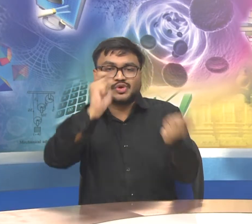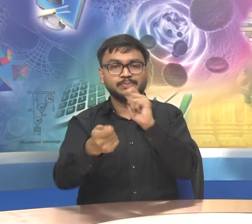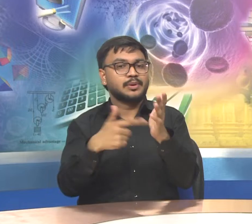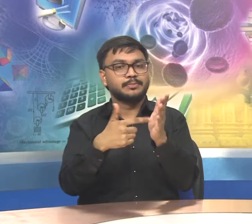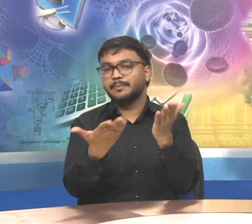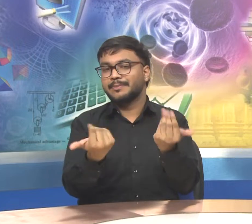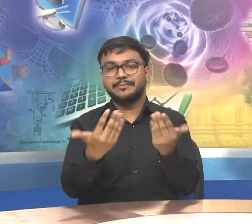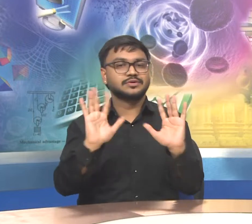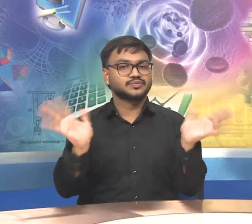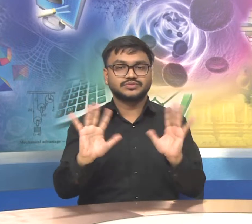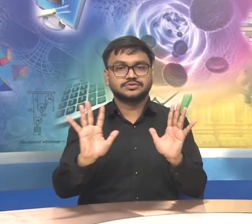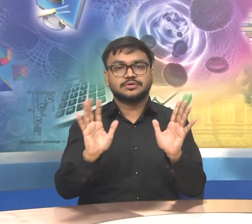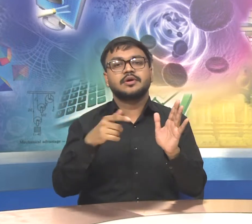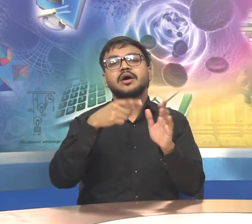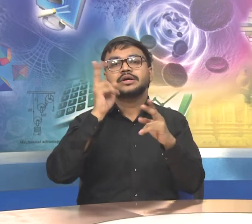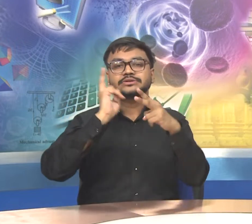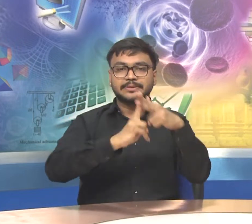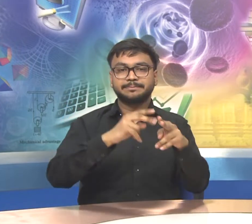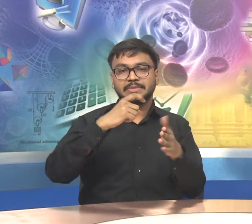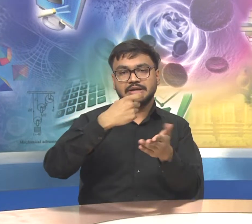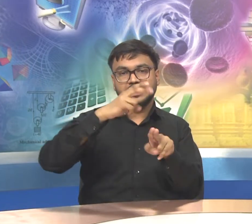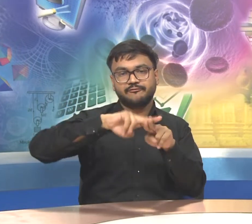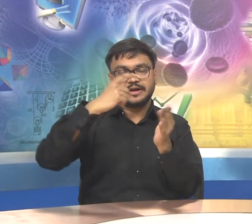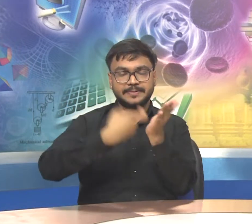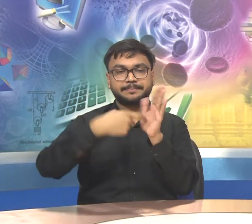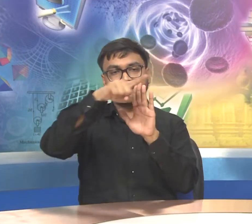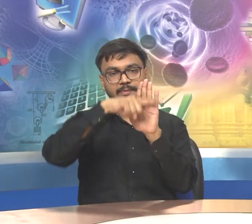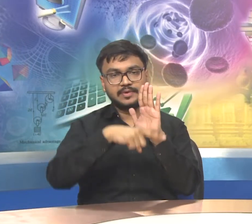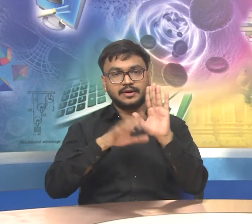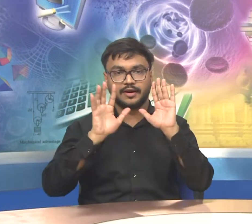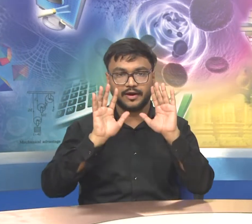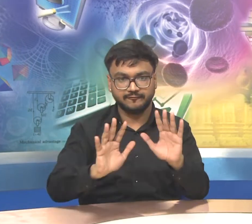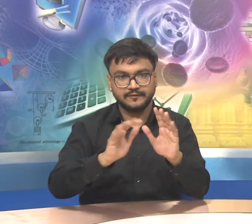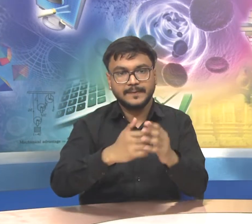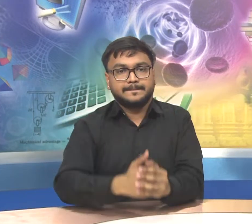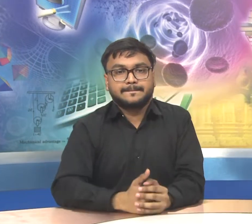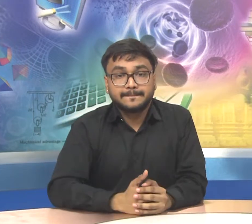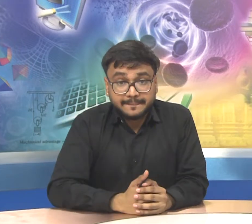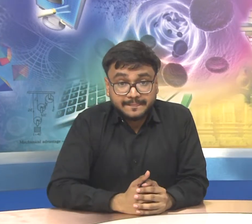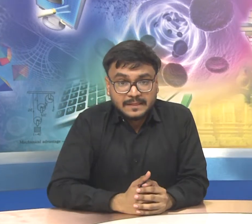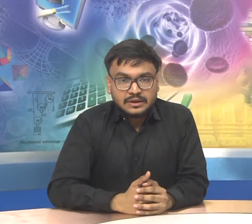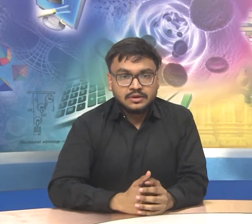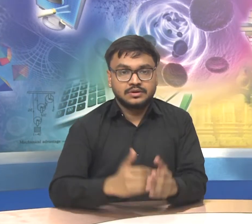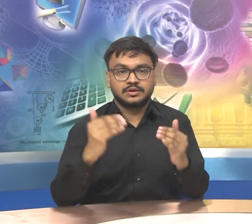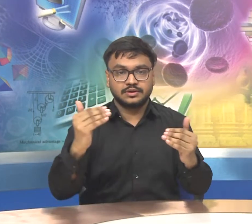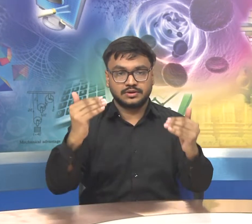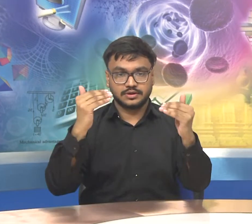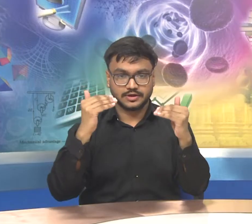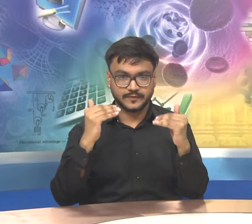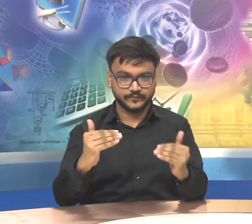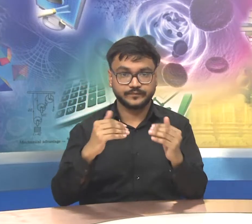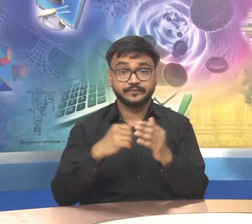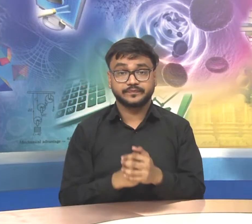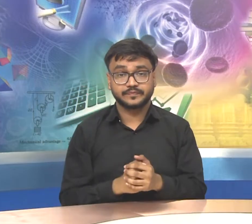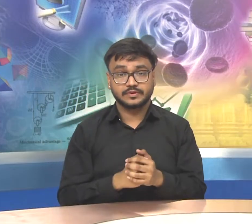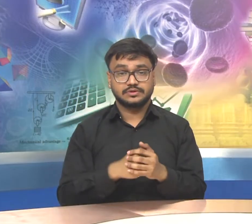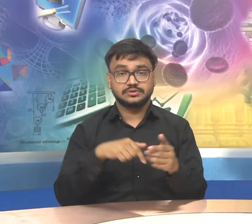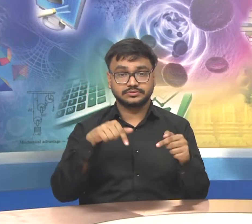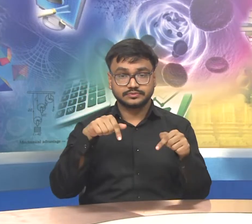for example, Keswananda Bharati case, where basic structure of constitution cannot be